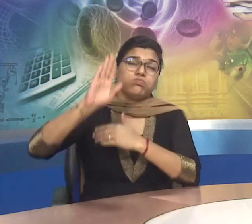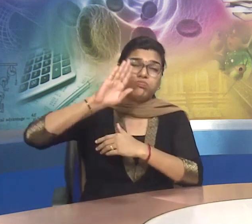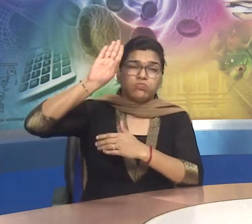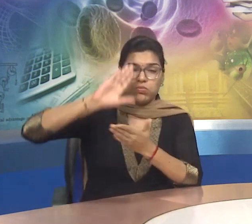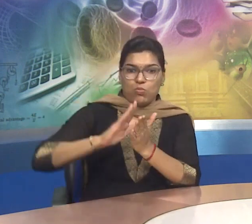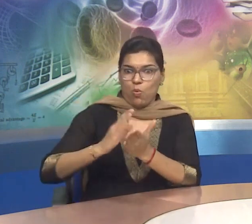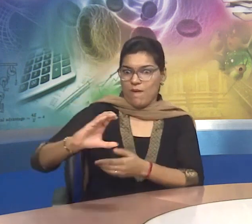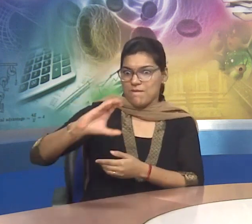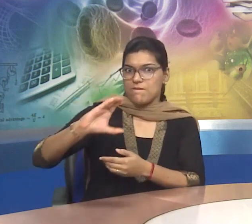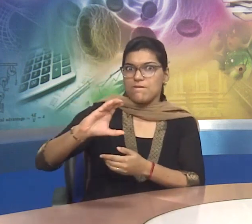follow.